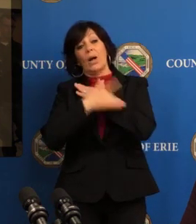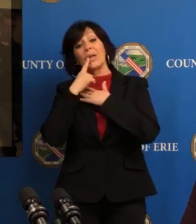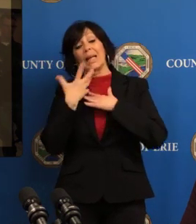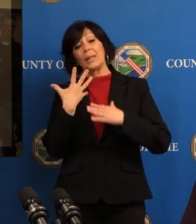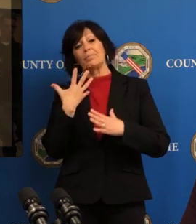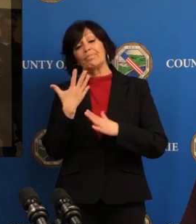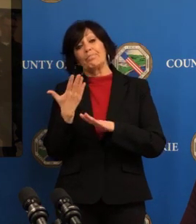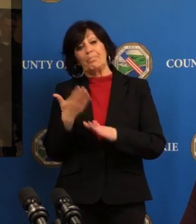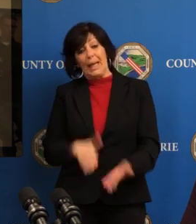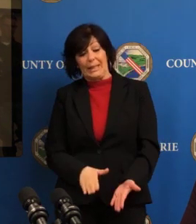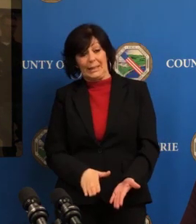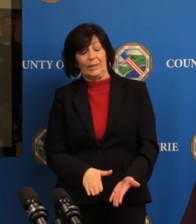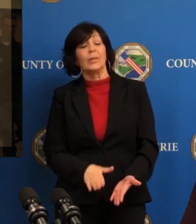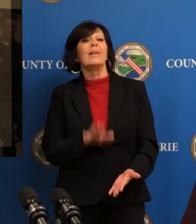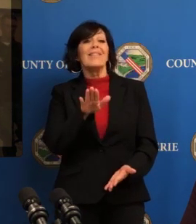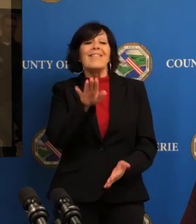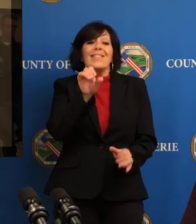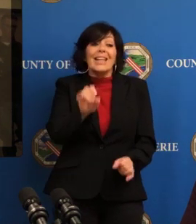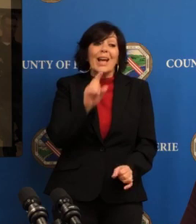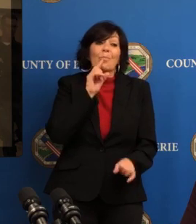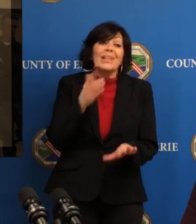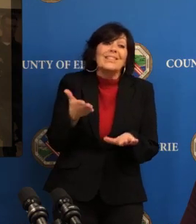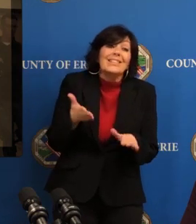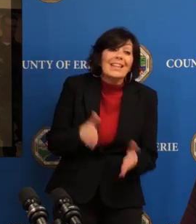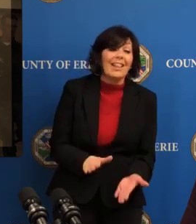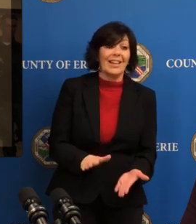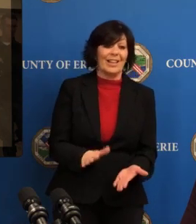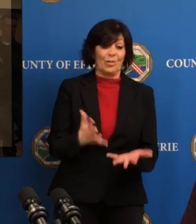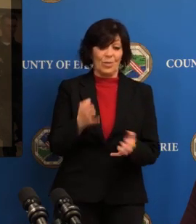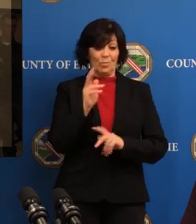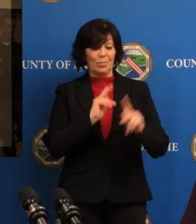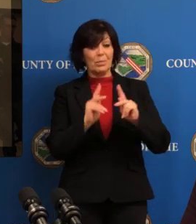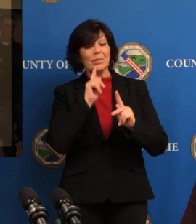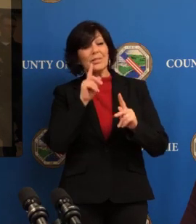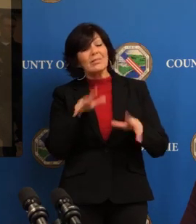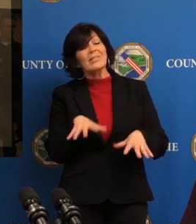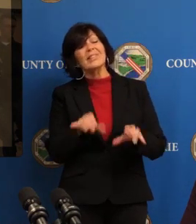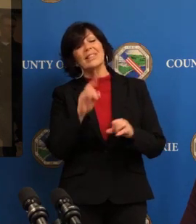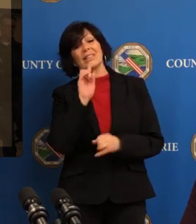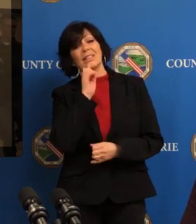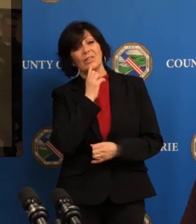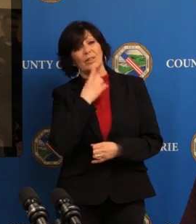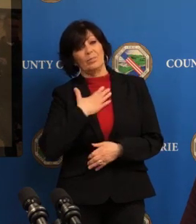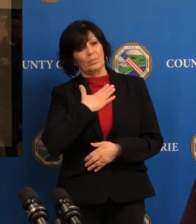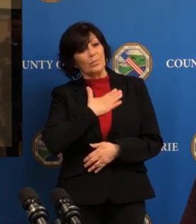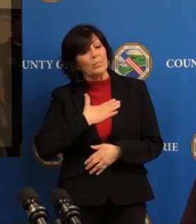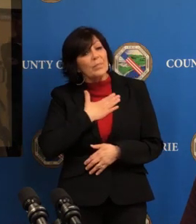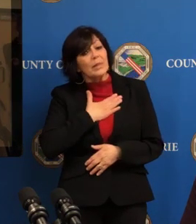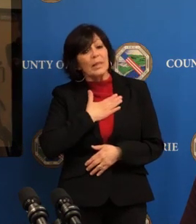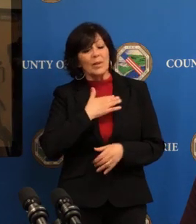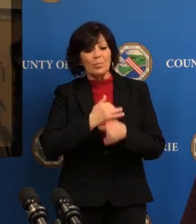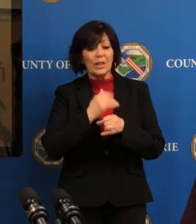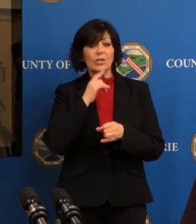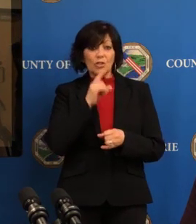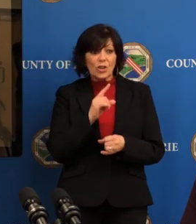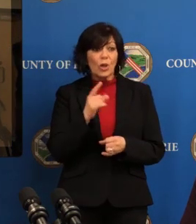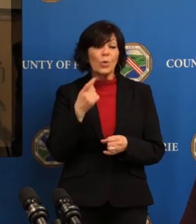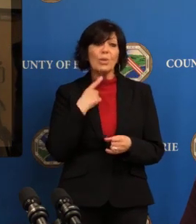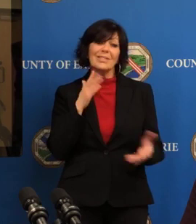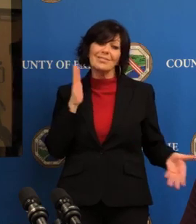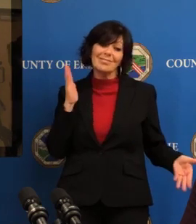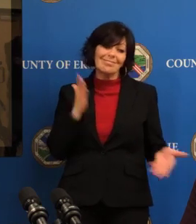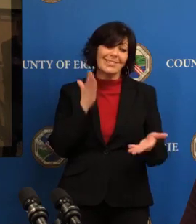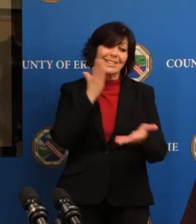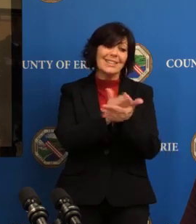So COVID-19 can be deadly, but we want people to take things seriously because we want to ensure that we are reducing the spread of the